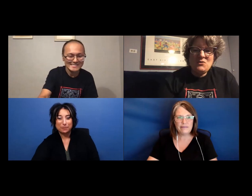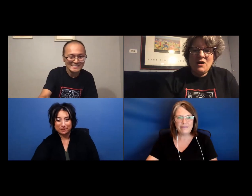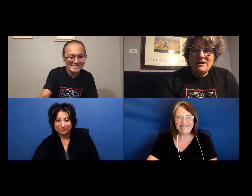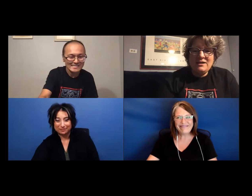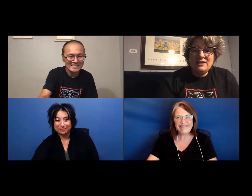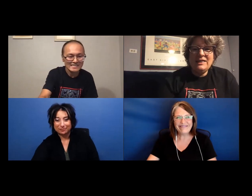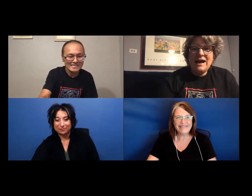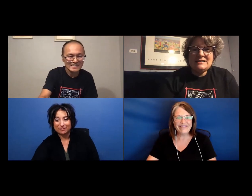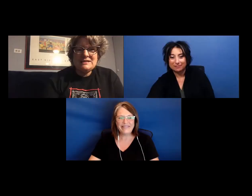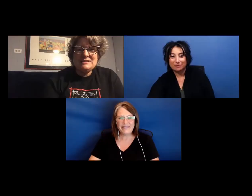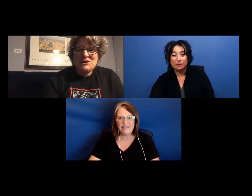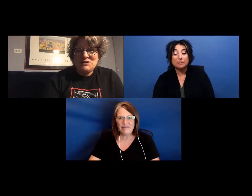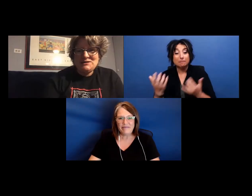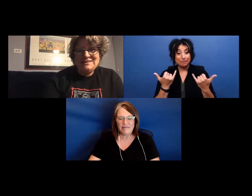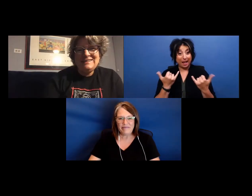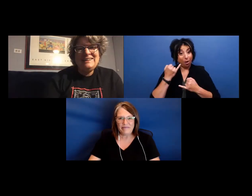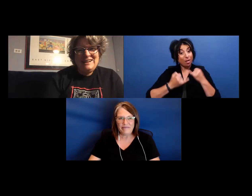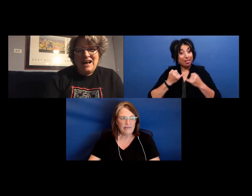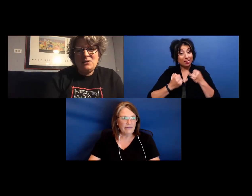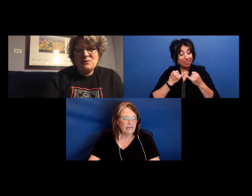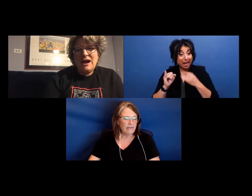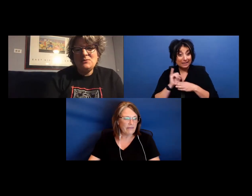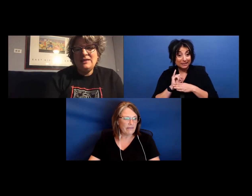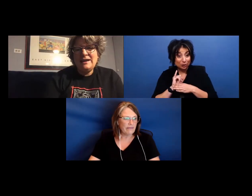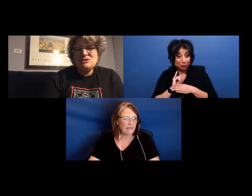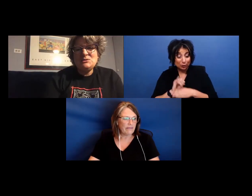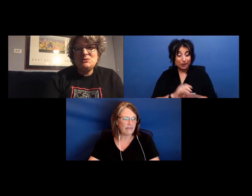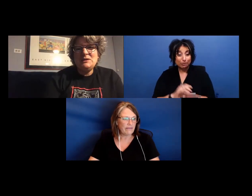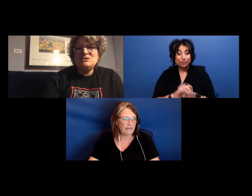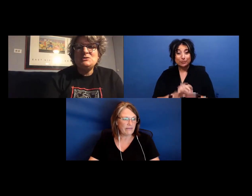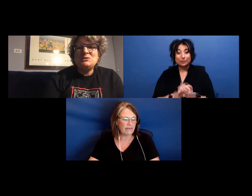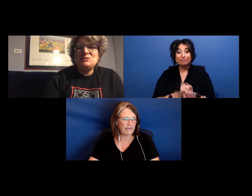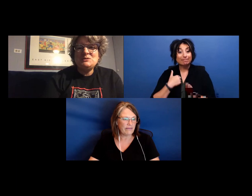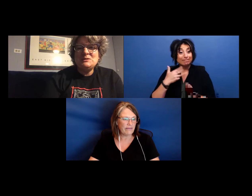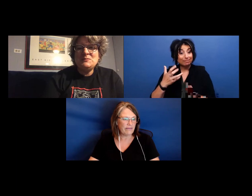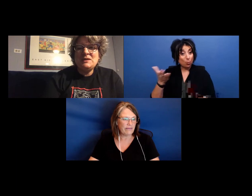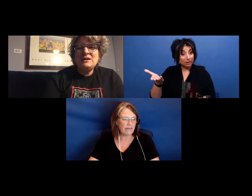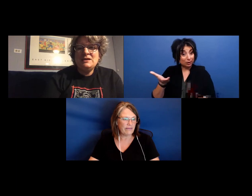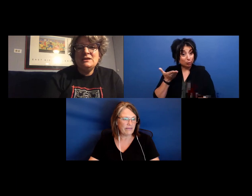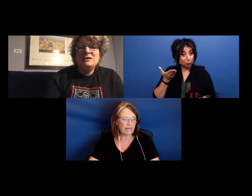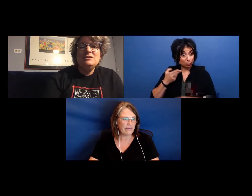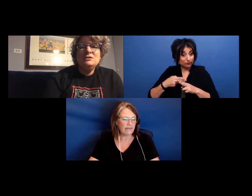now for our last intern, I would like to introduce